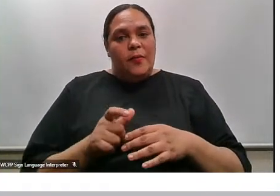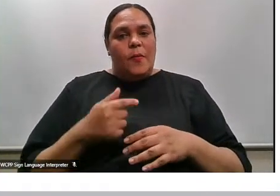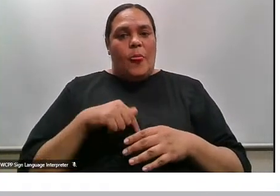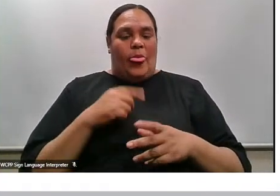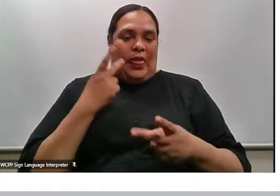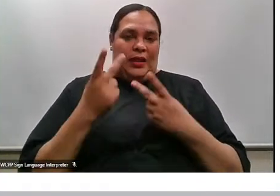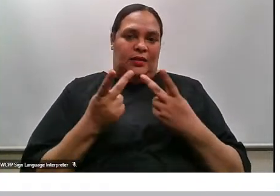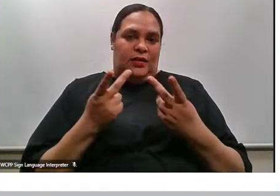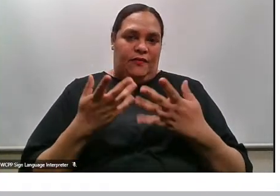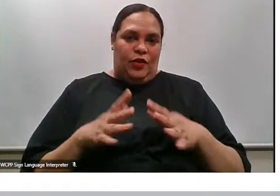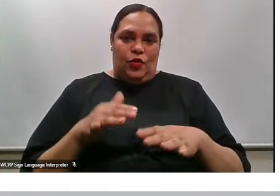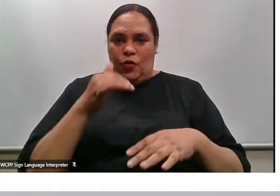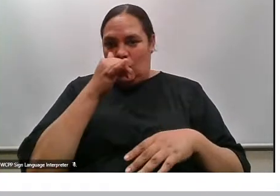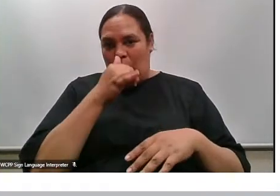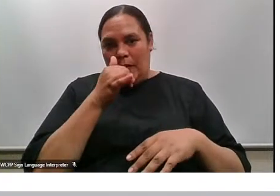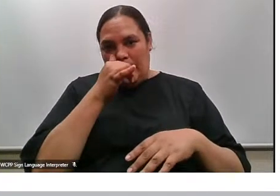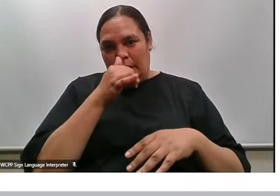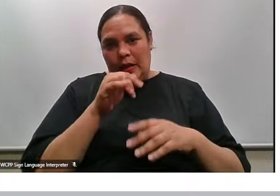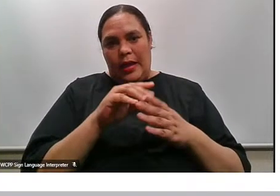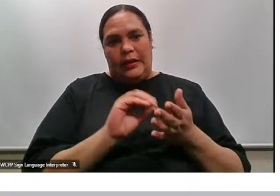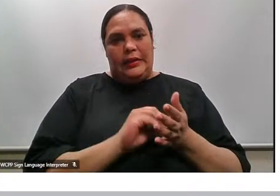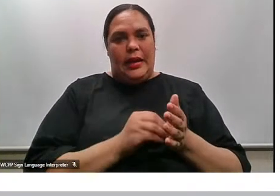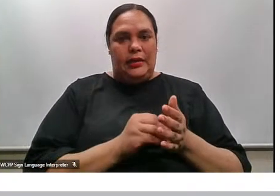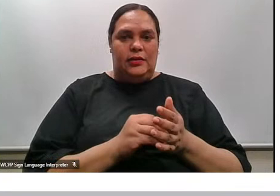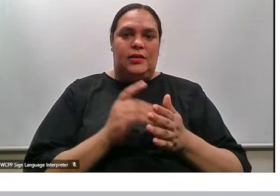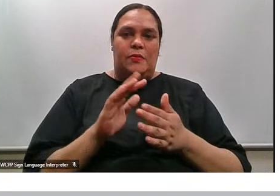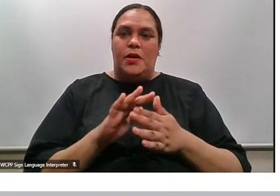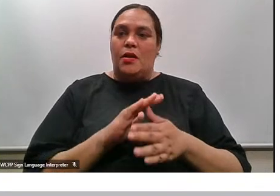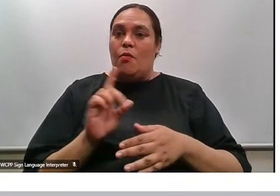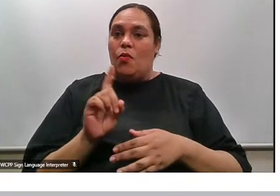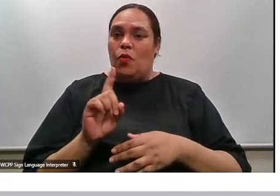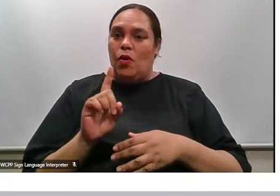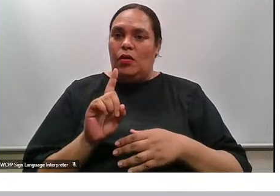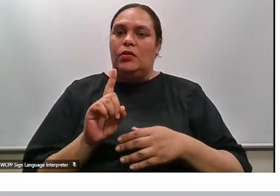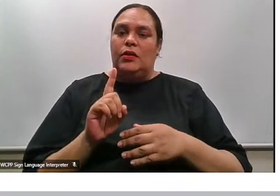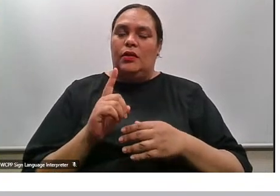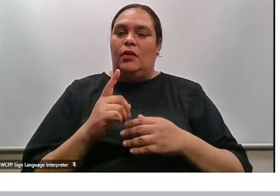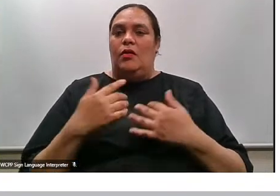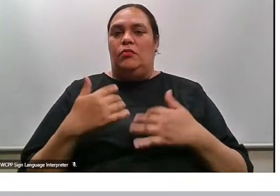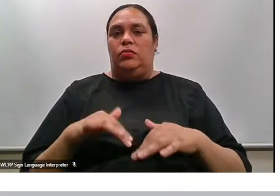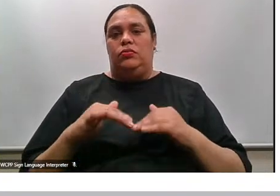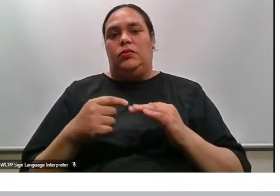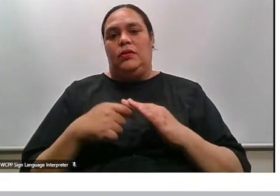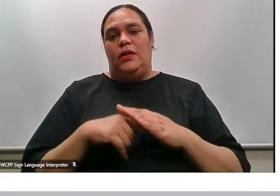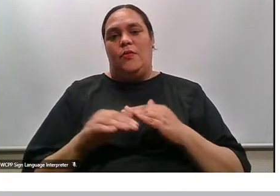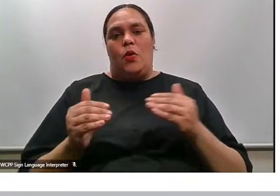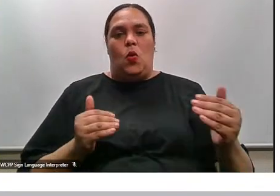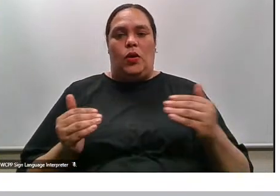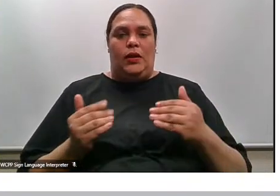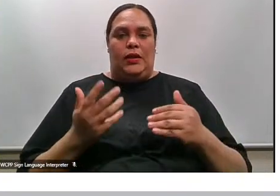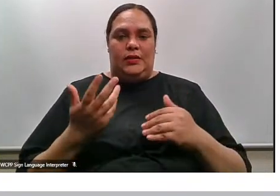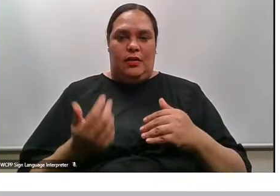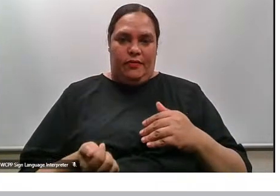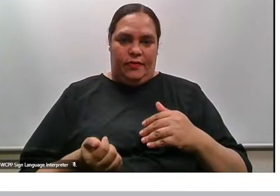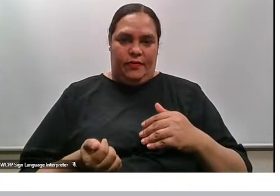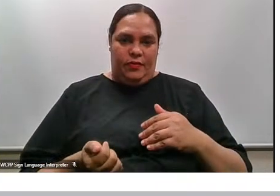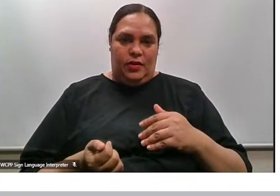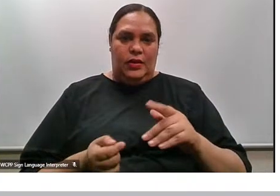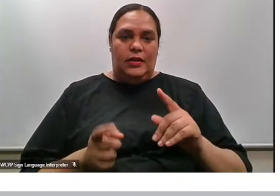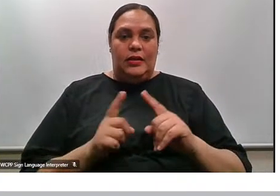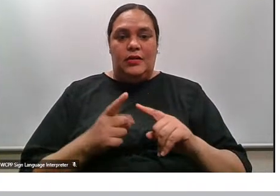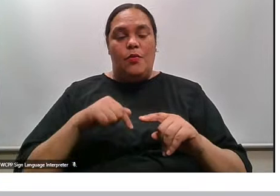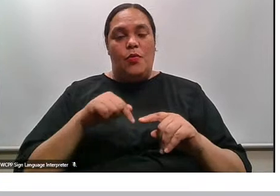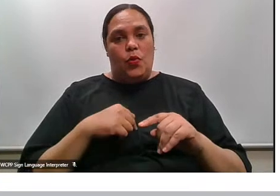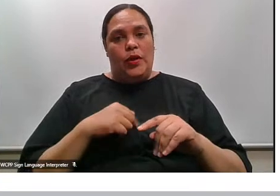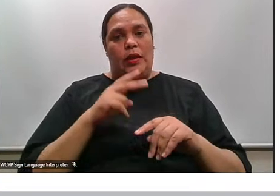seen criminals and gangsters have become deeply organized. And we have